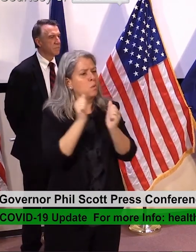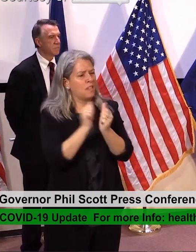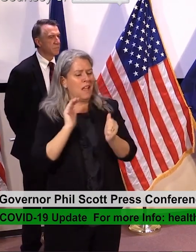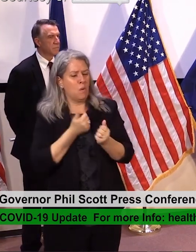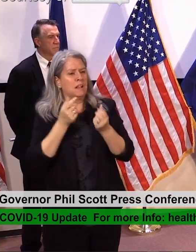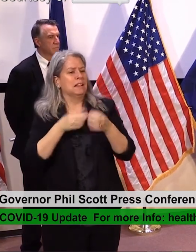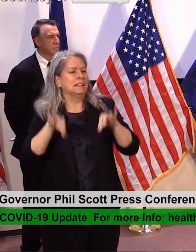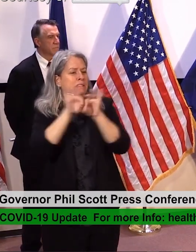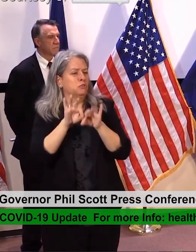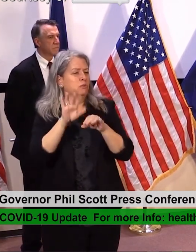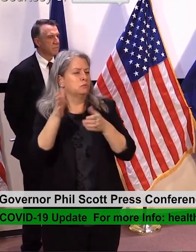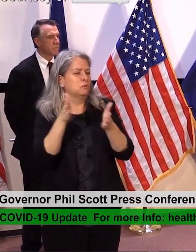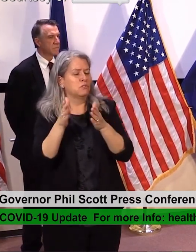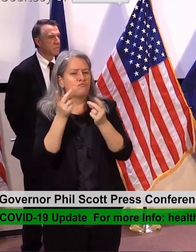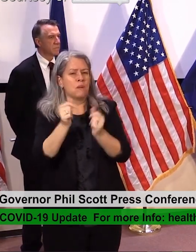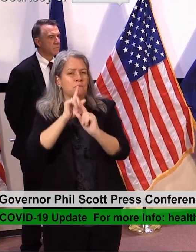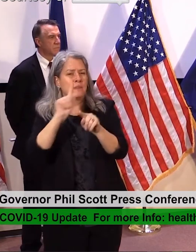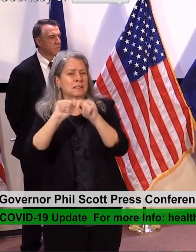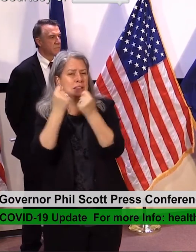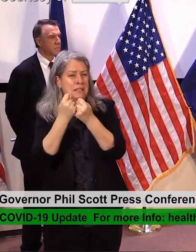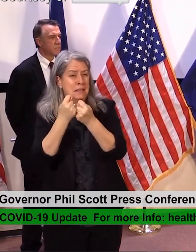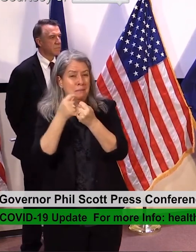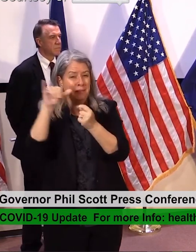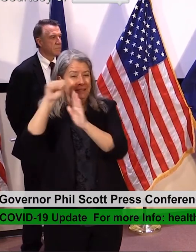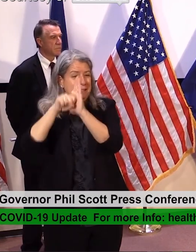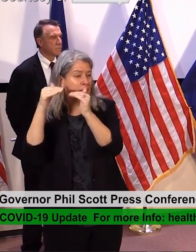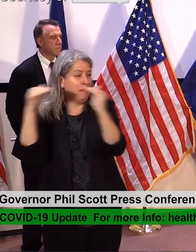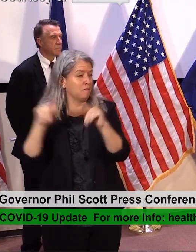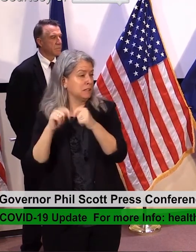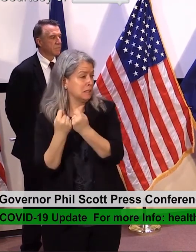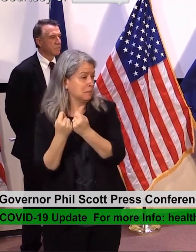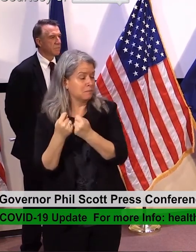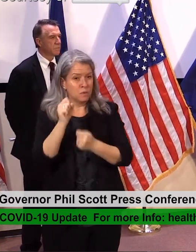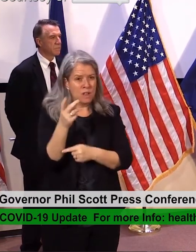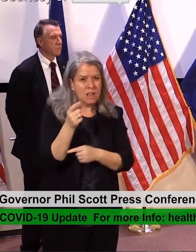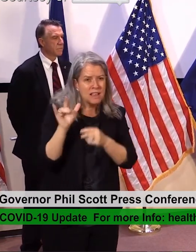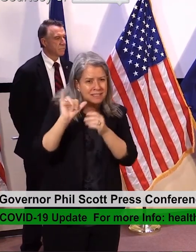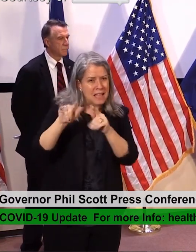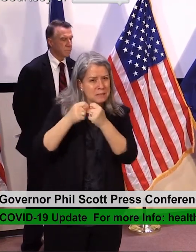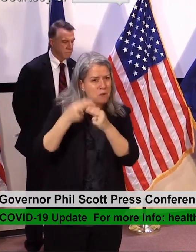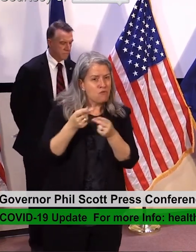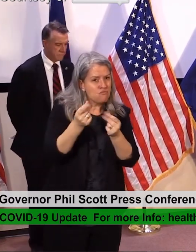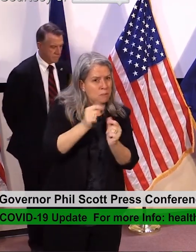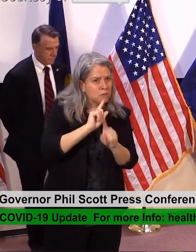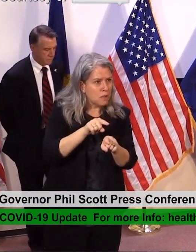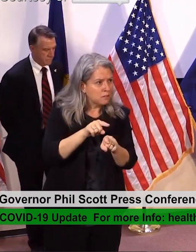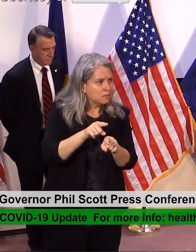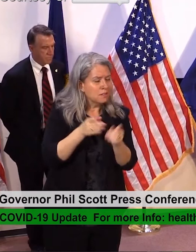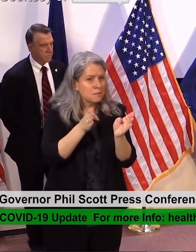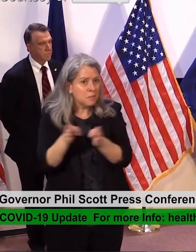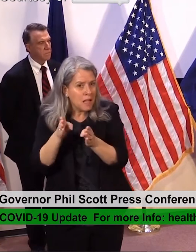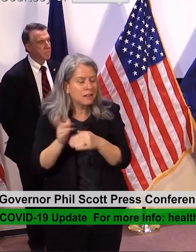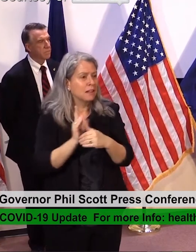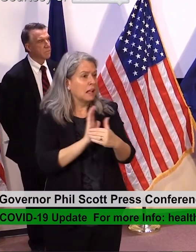Response Teams. So this is just what it sounds like: rapid response planning and intervention